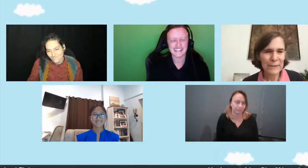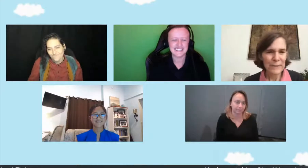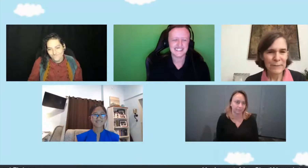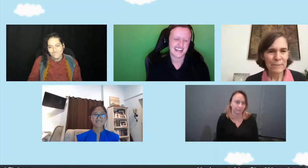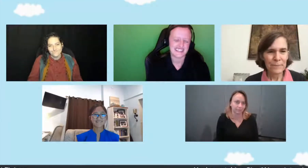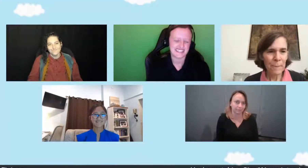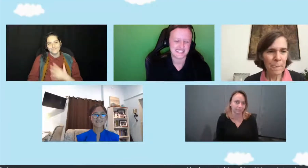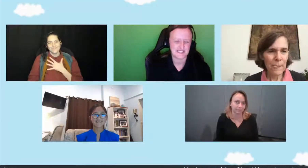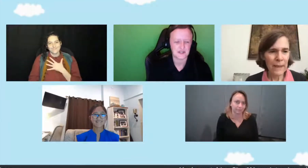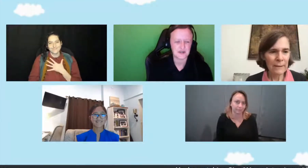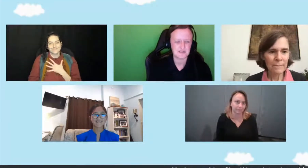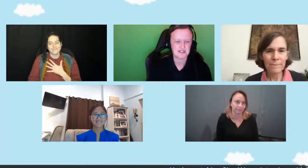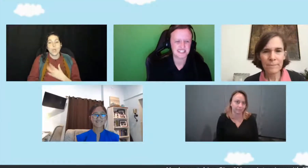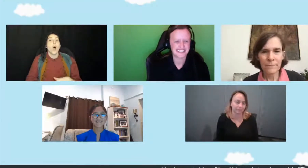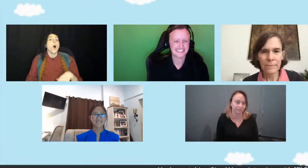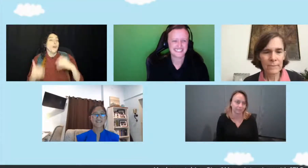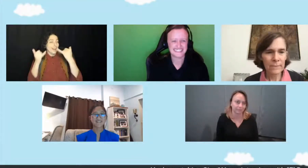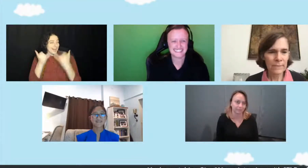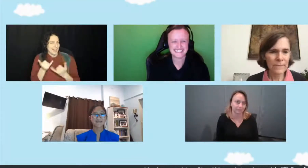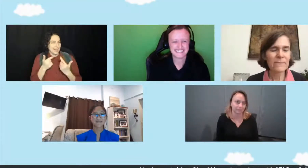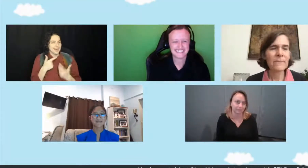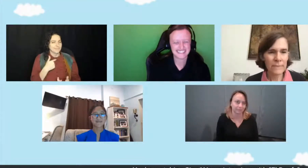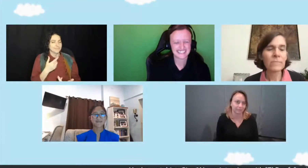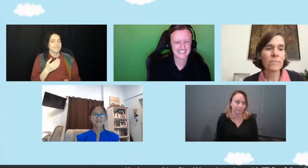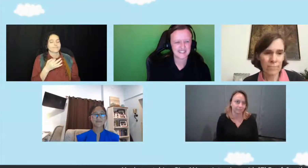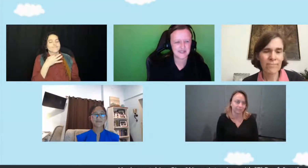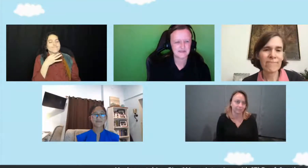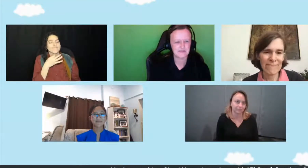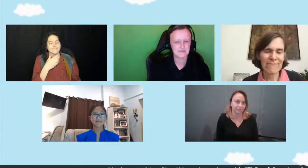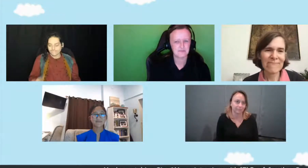Yeah, I understand. I think that's normal.